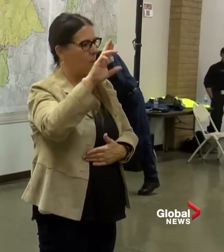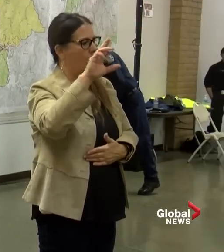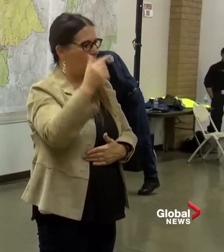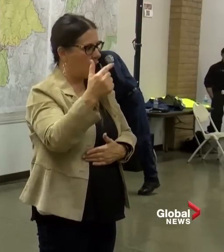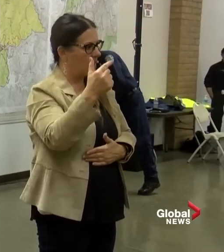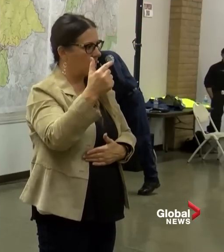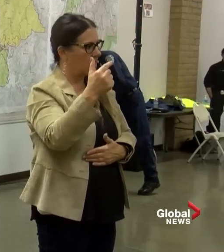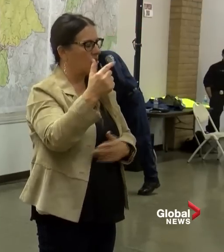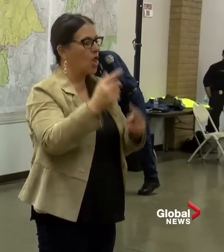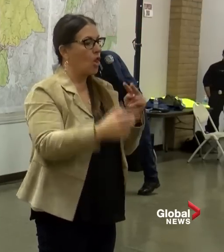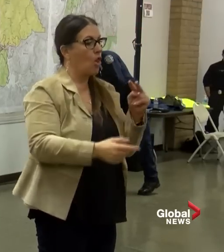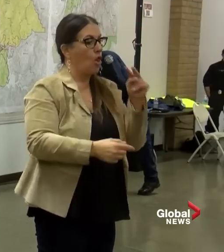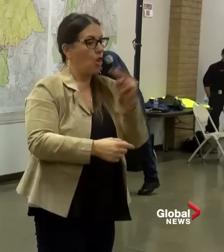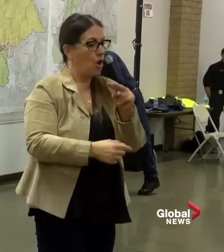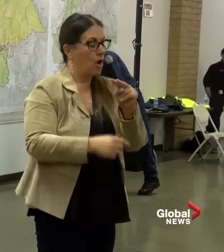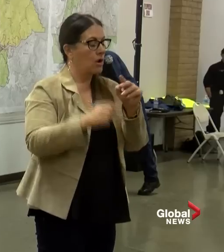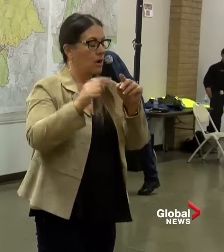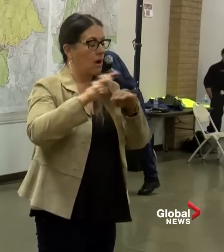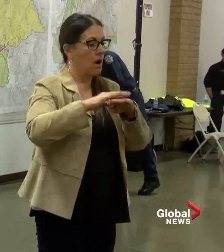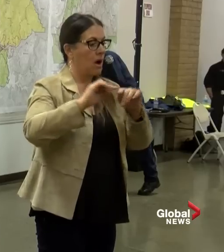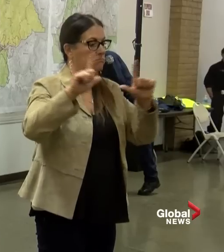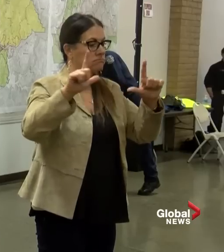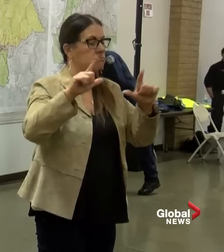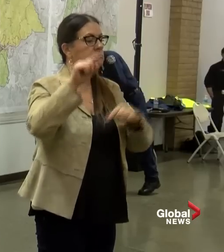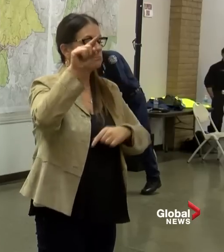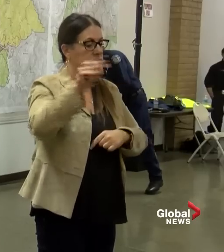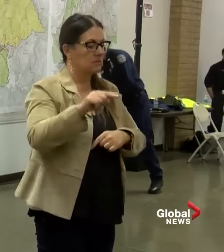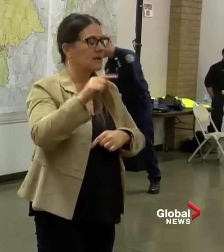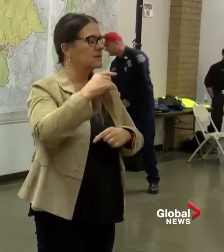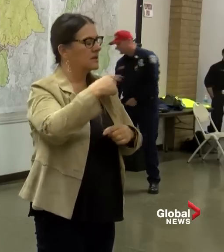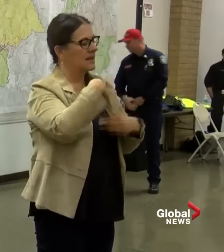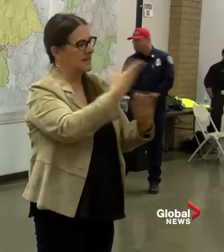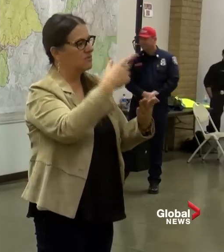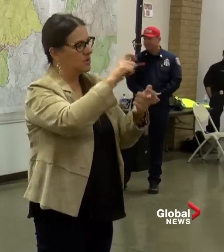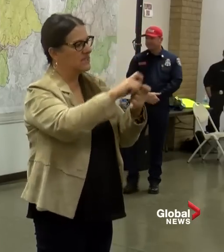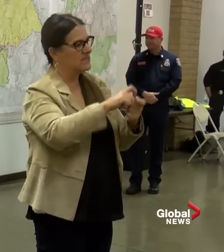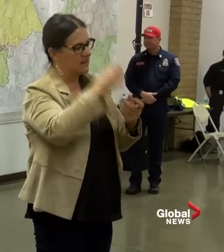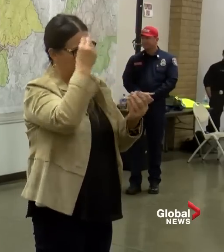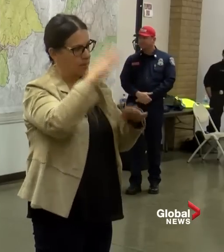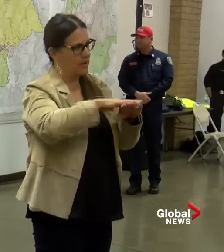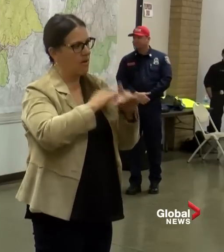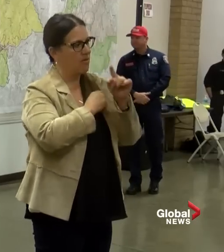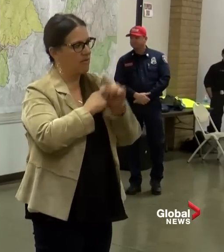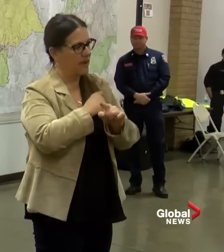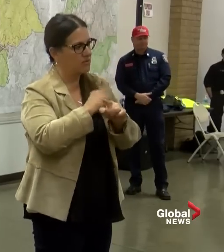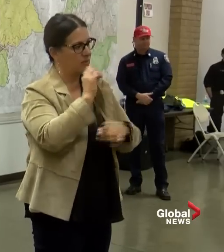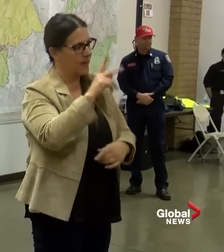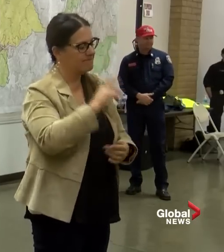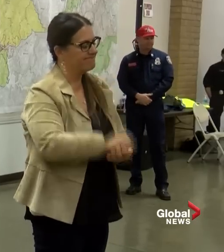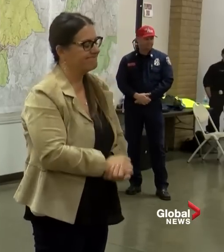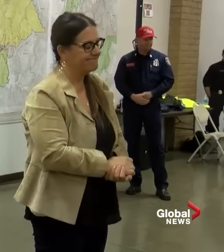bcoe.org, to look at the details that we are able to provide.